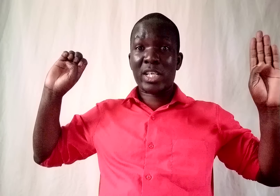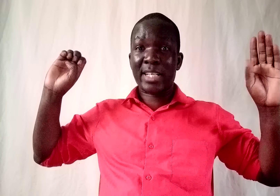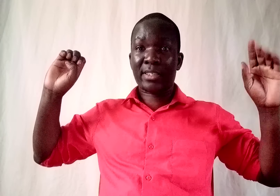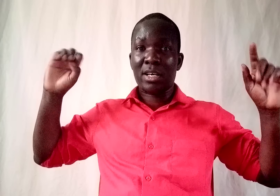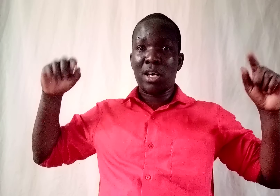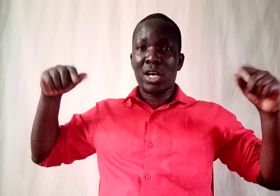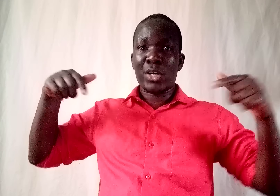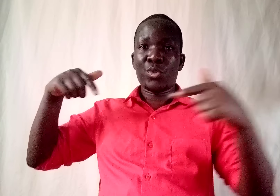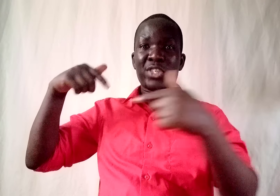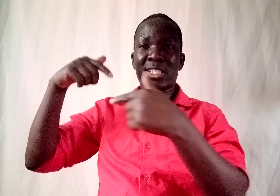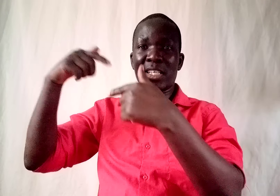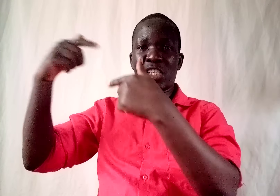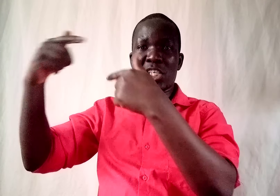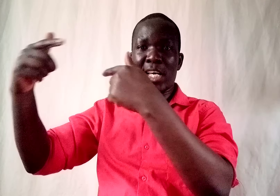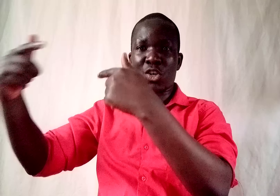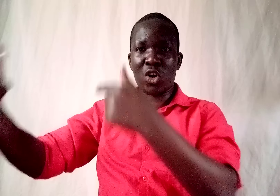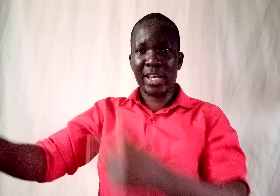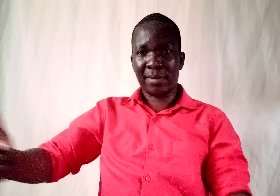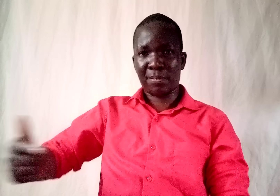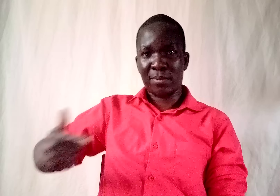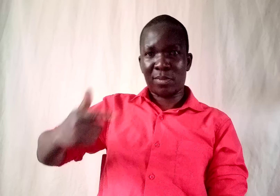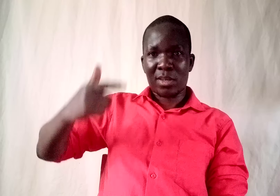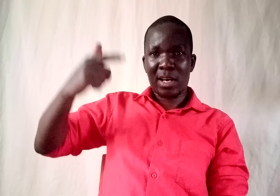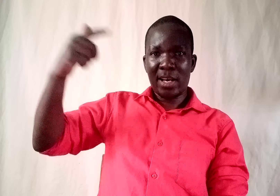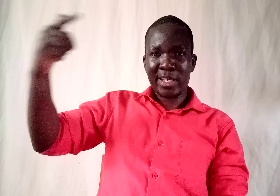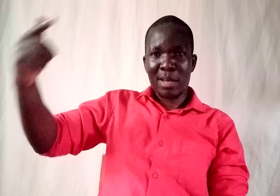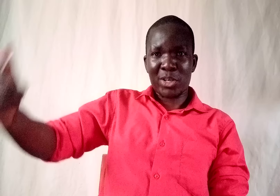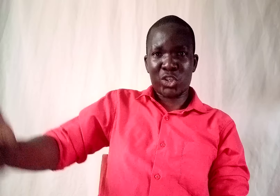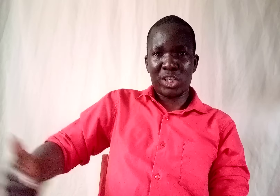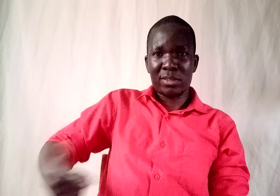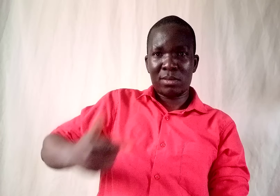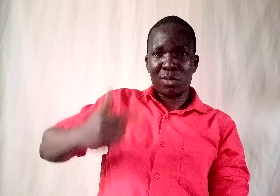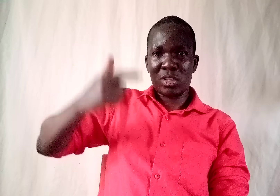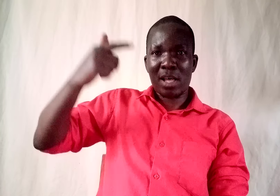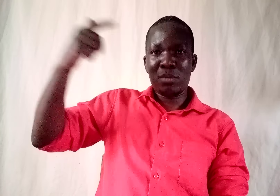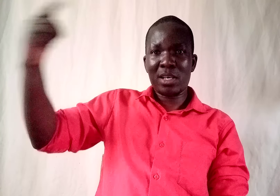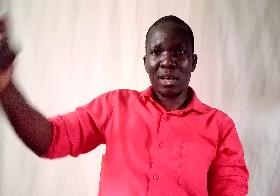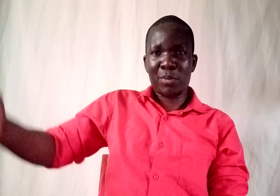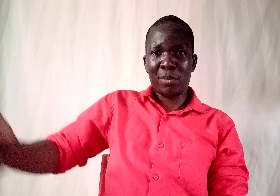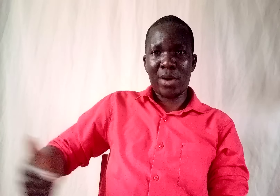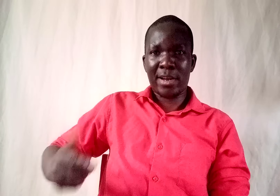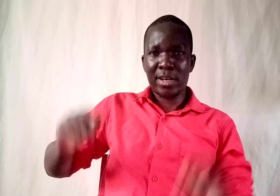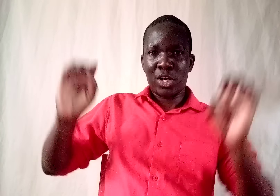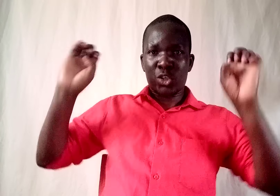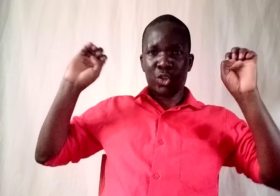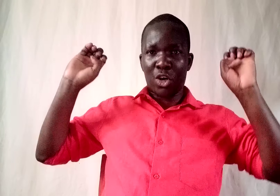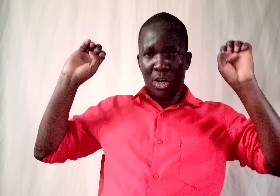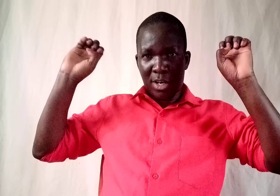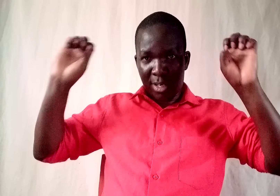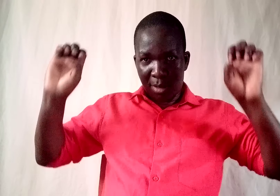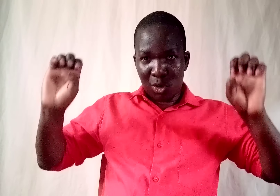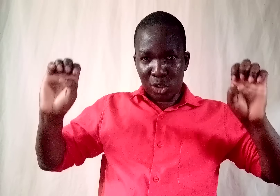hotels, you see chicken rolling in a machine when they are being prepared. So because of